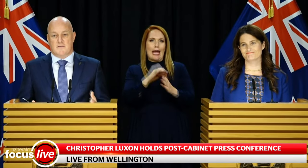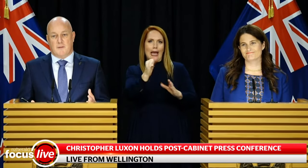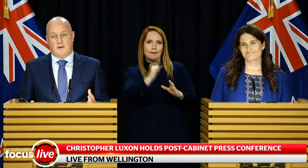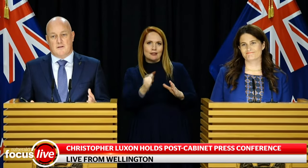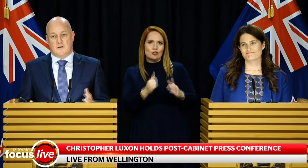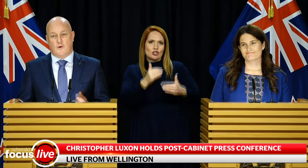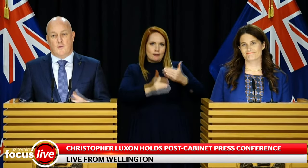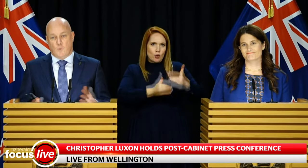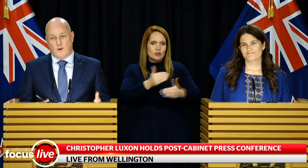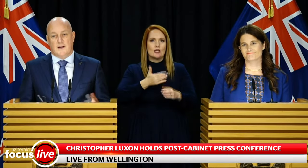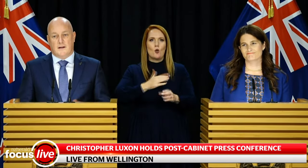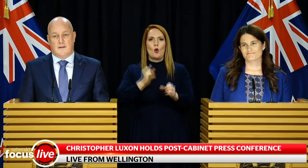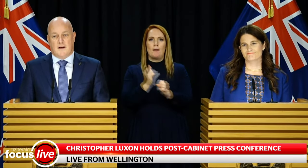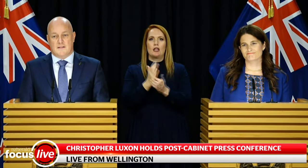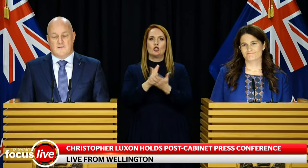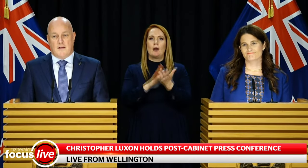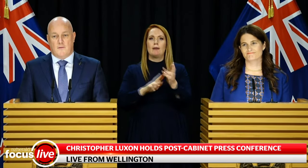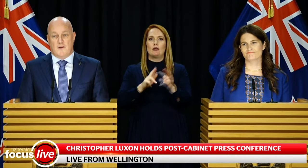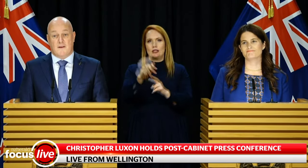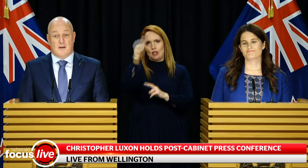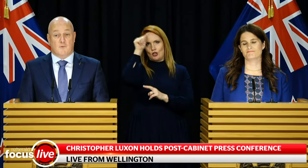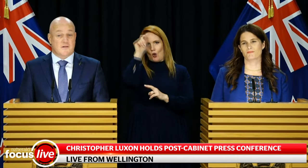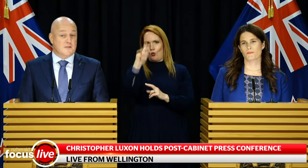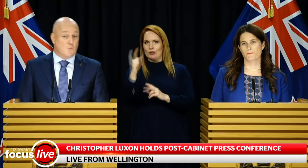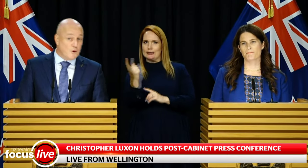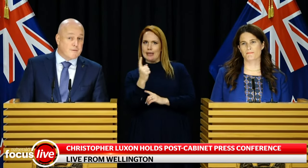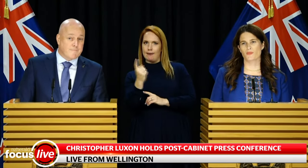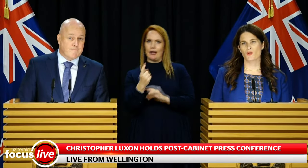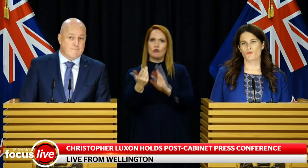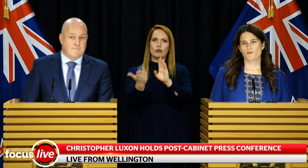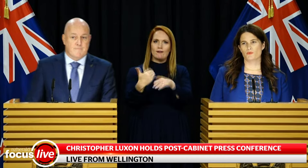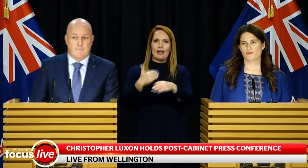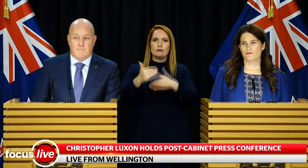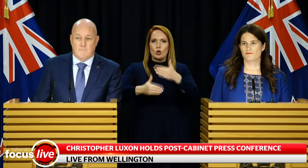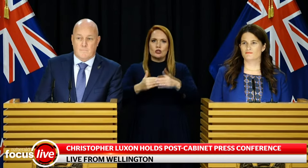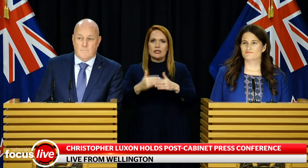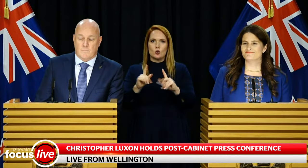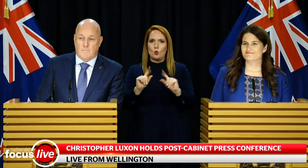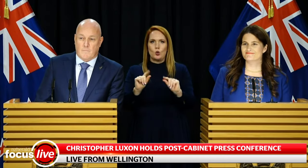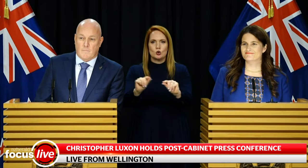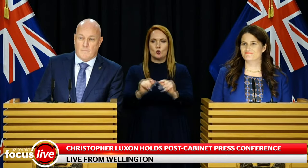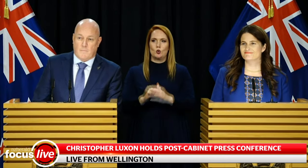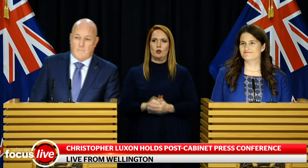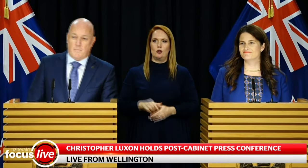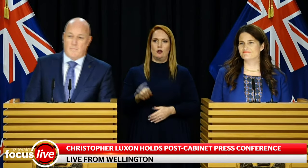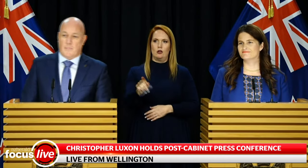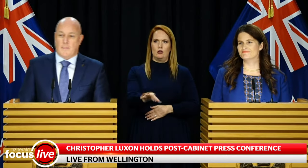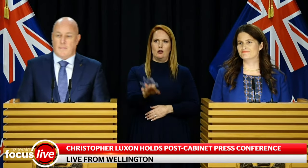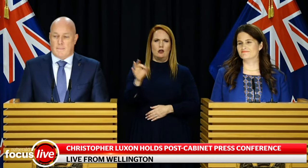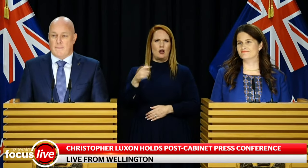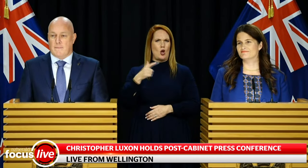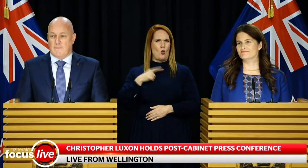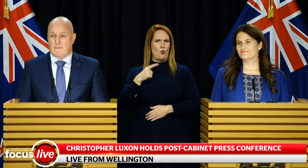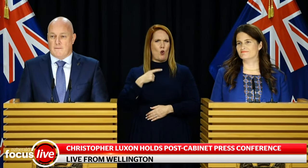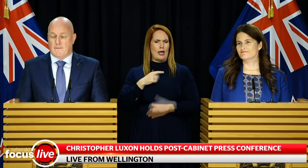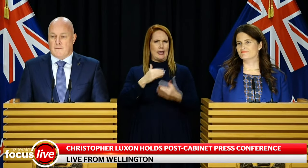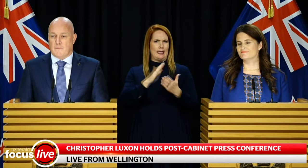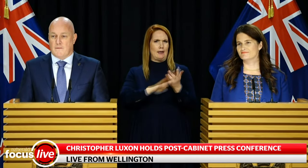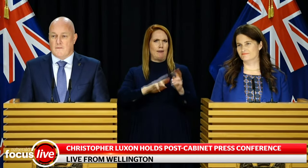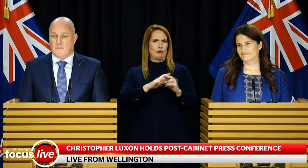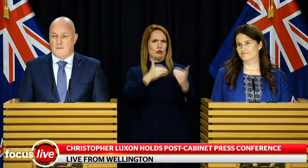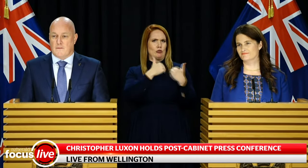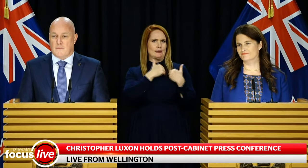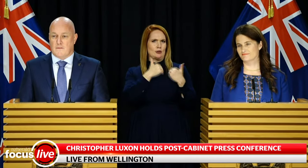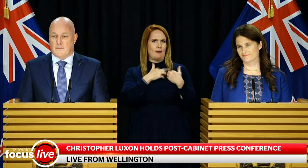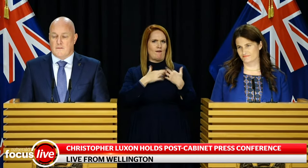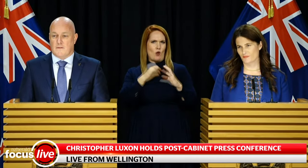piece and to give parents early warning in advance of how the refunding process will work. Why put the administrative burden on parents to